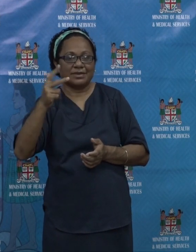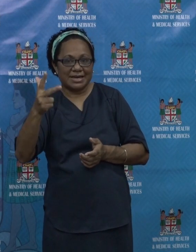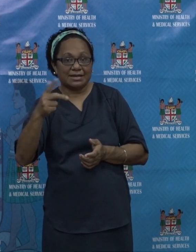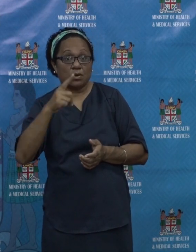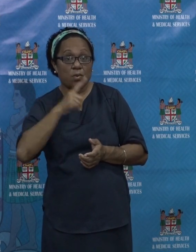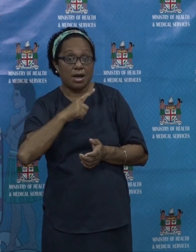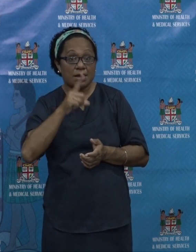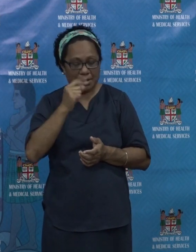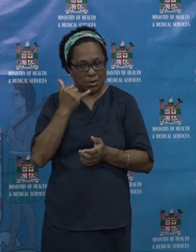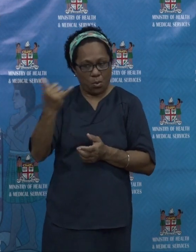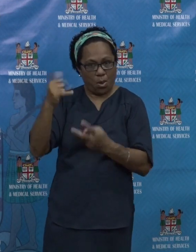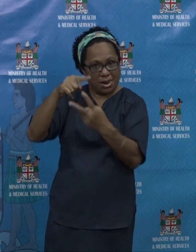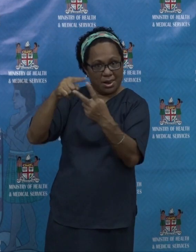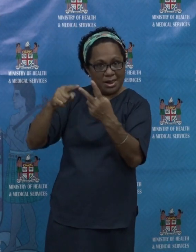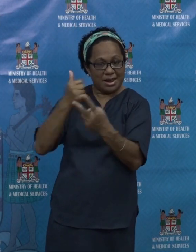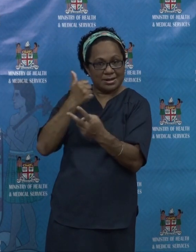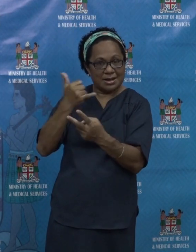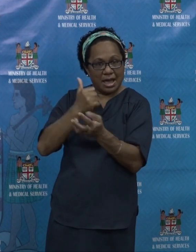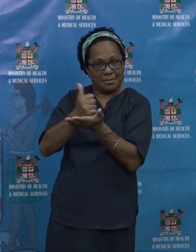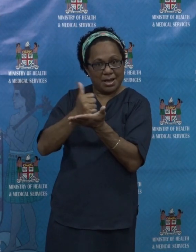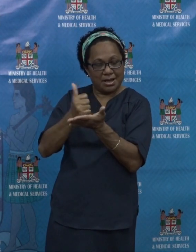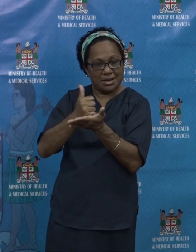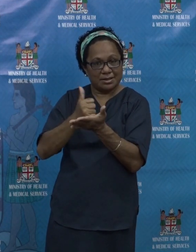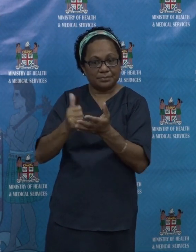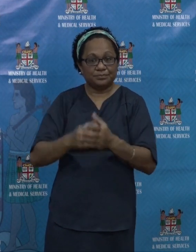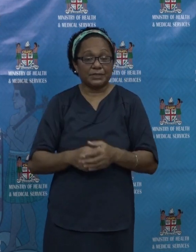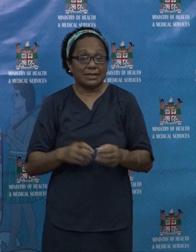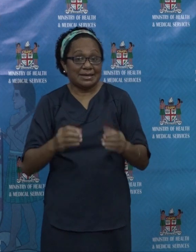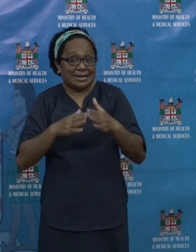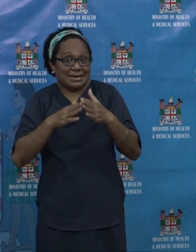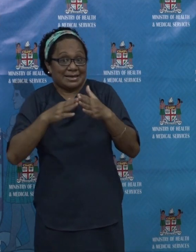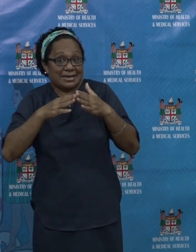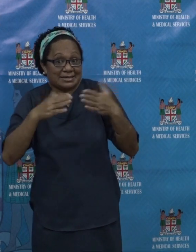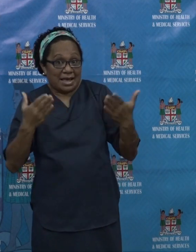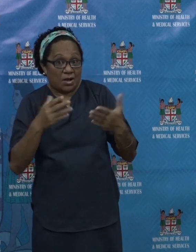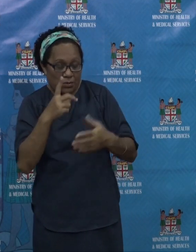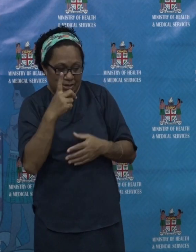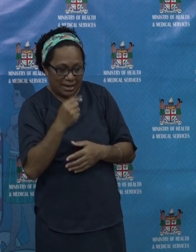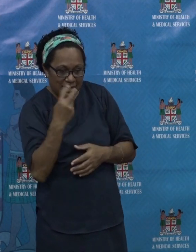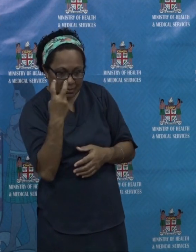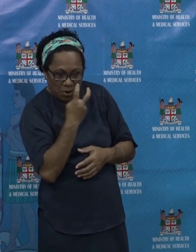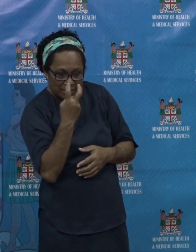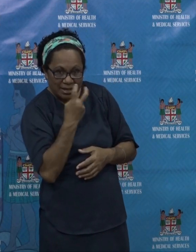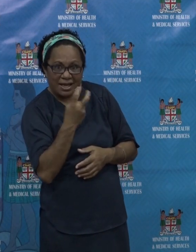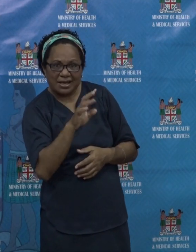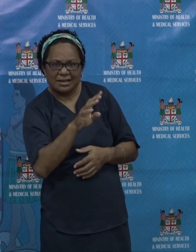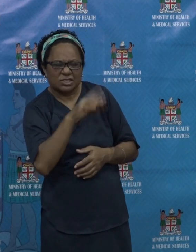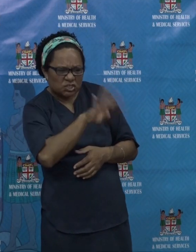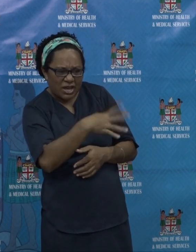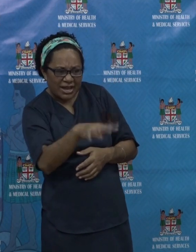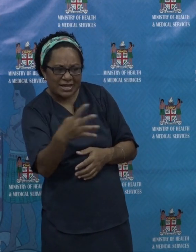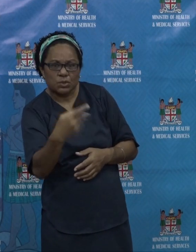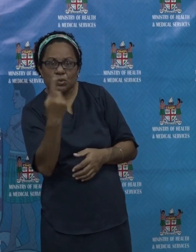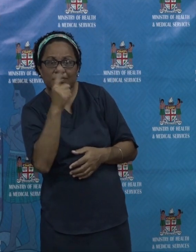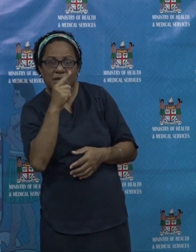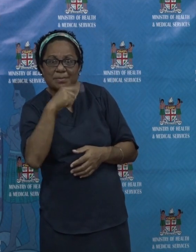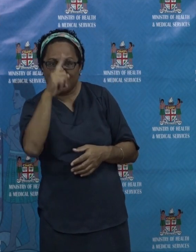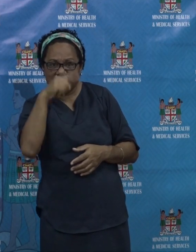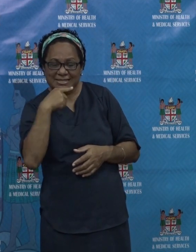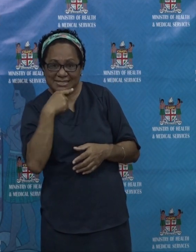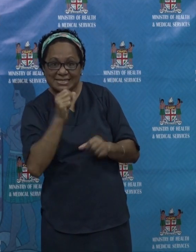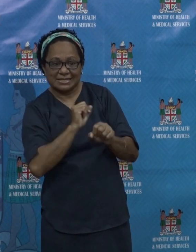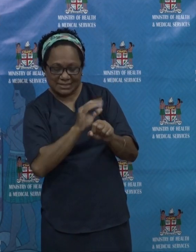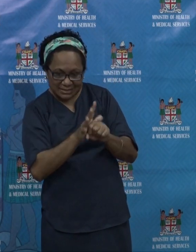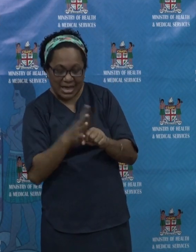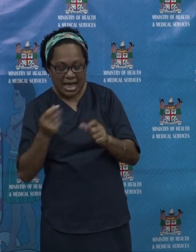help. We have escalated our ability to monitor all the positive cases through phone calls and home visits, with a focus